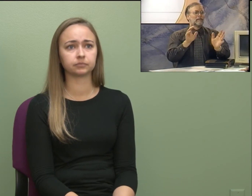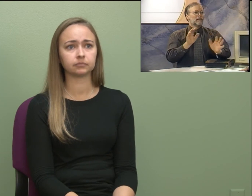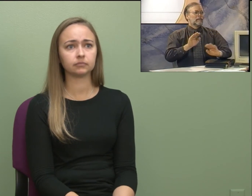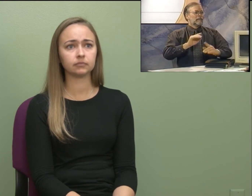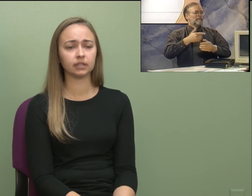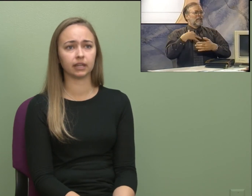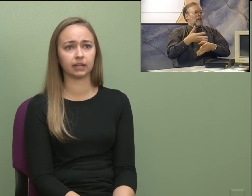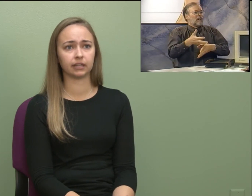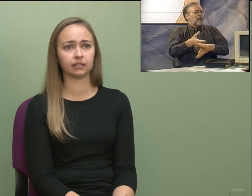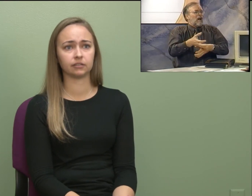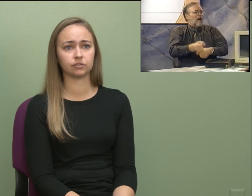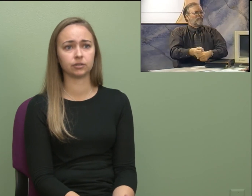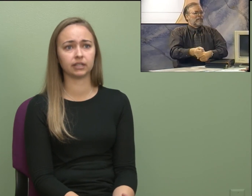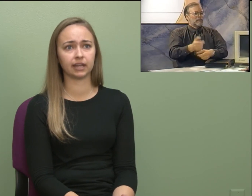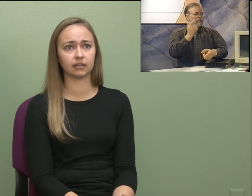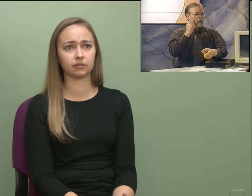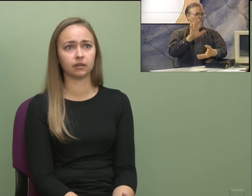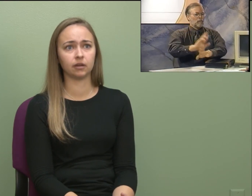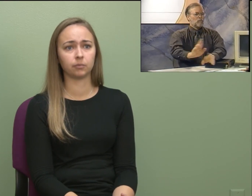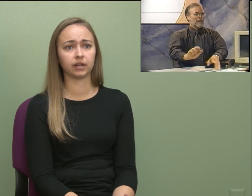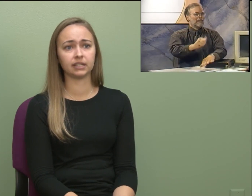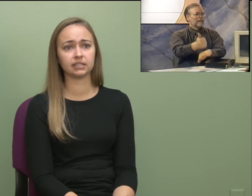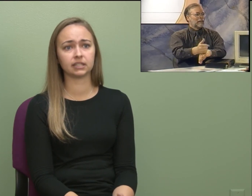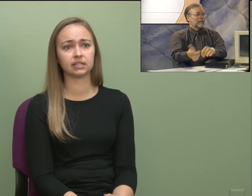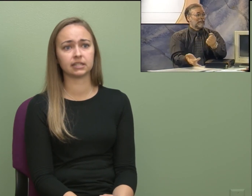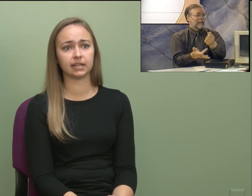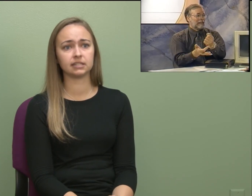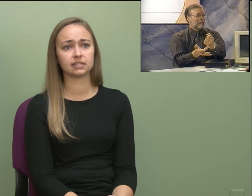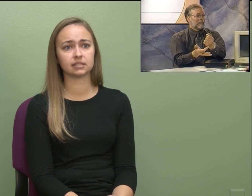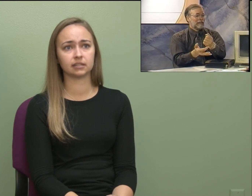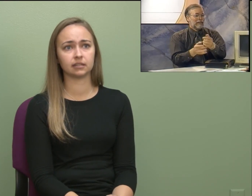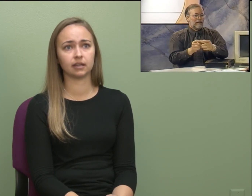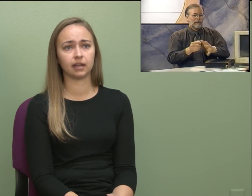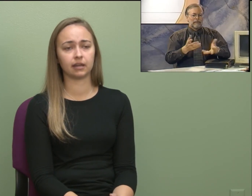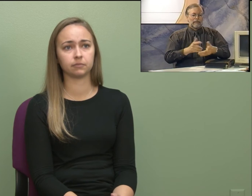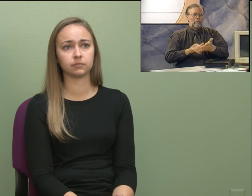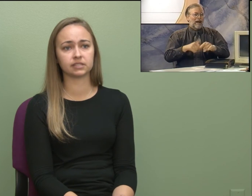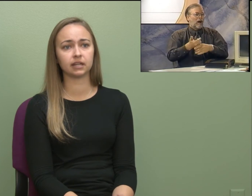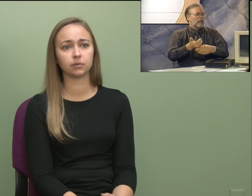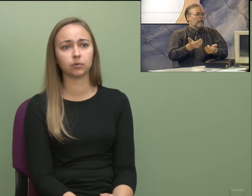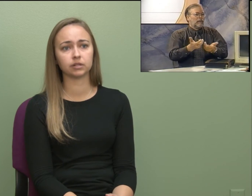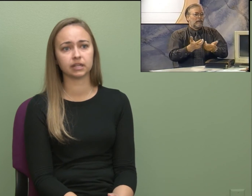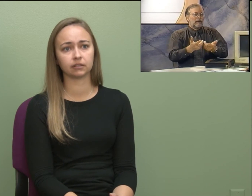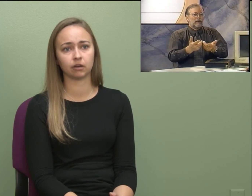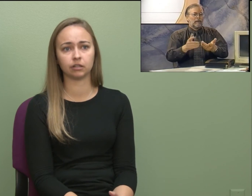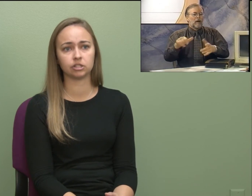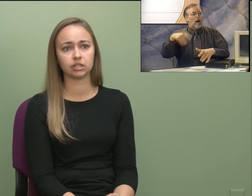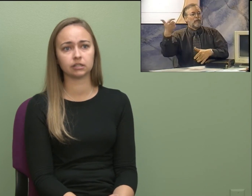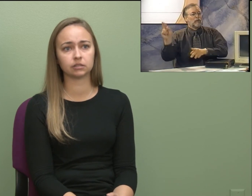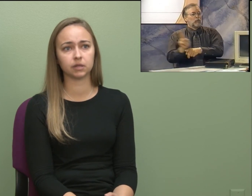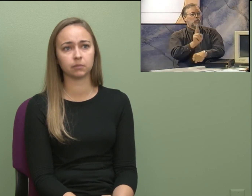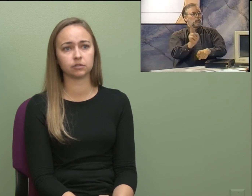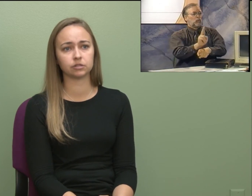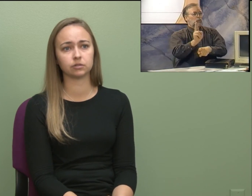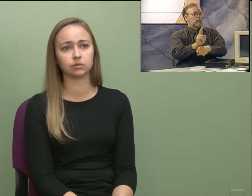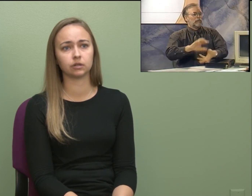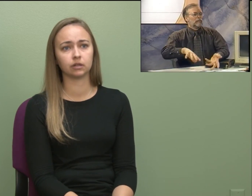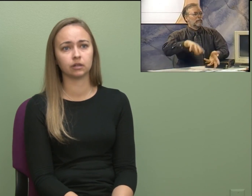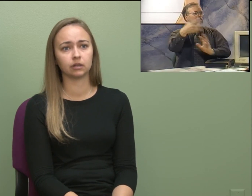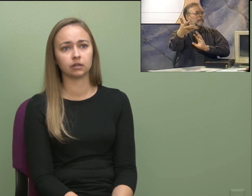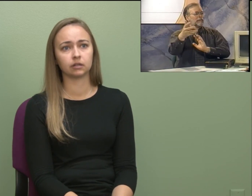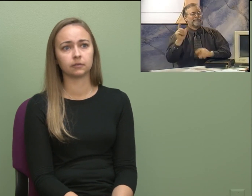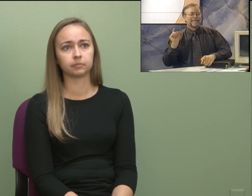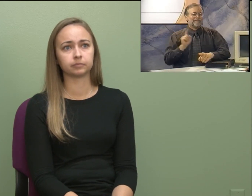ready and I do it again. But I need to condense and set up more technology to be able